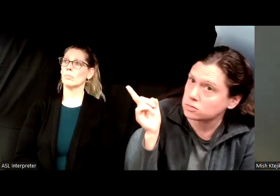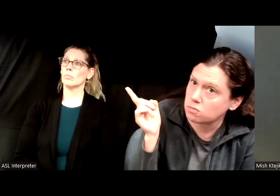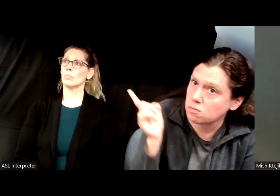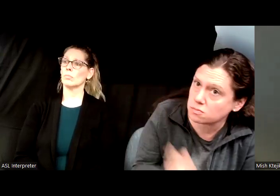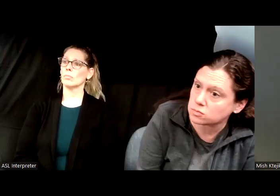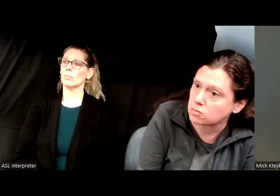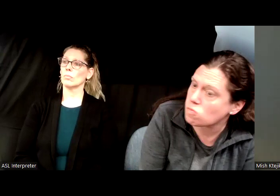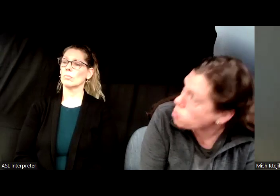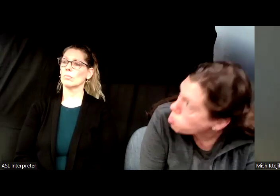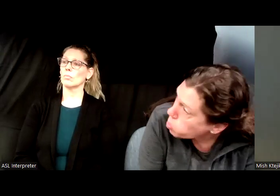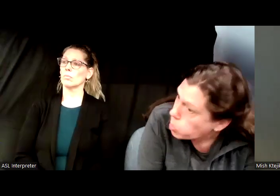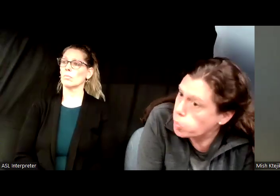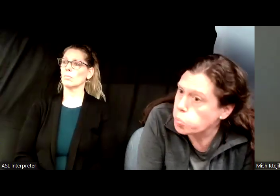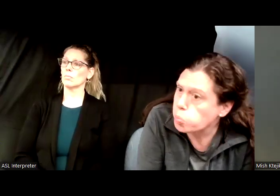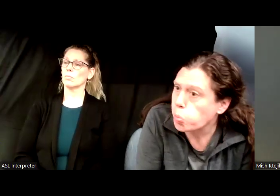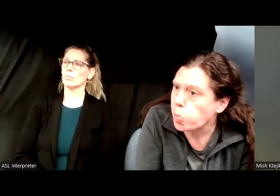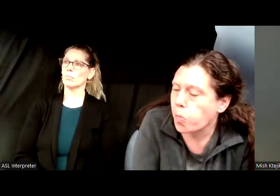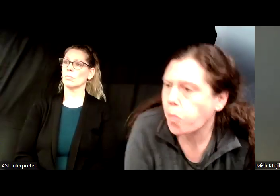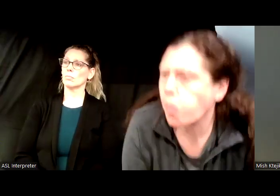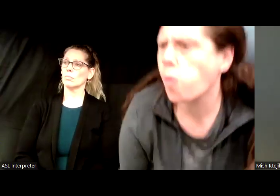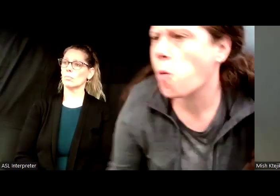Colleen, go ahead. Oh, Mitch, okay, Mitch, go ahead.